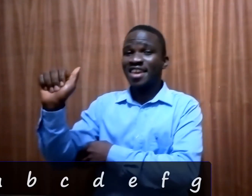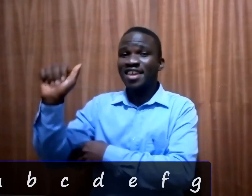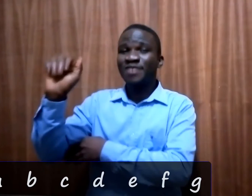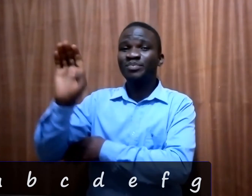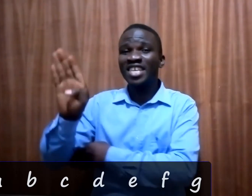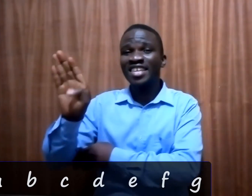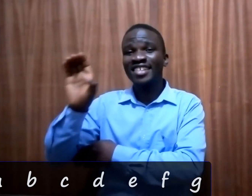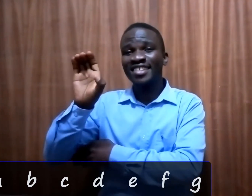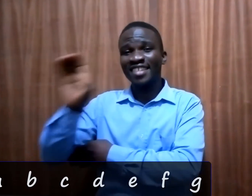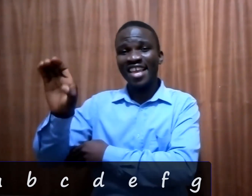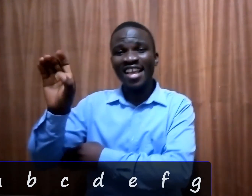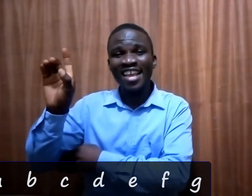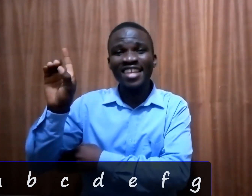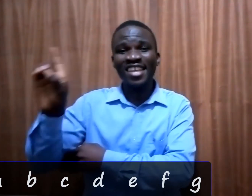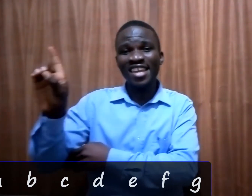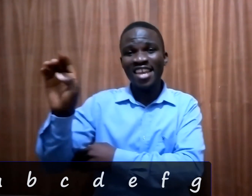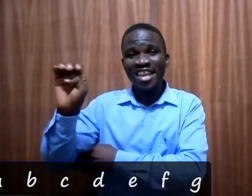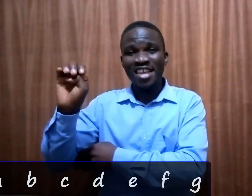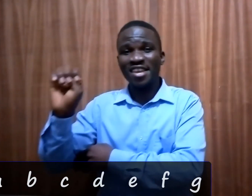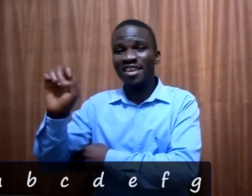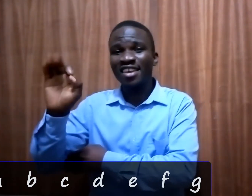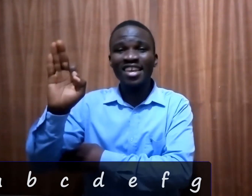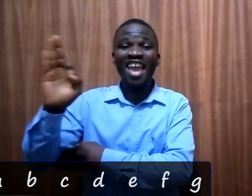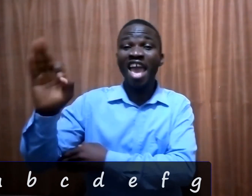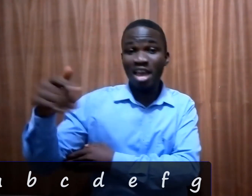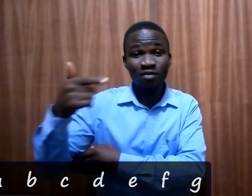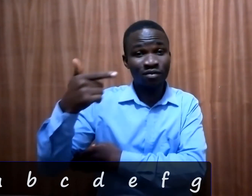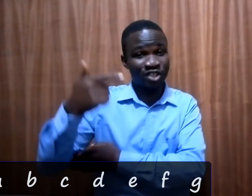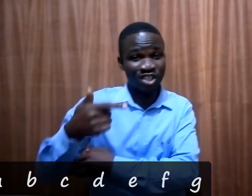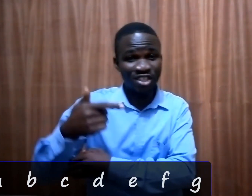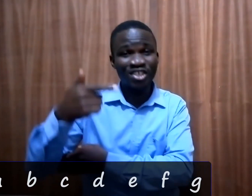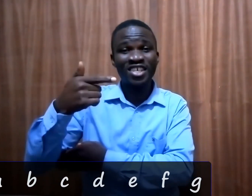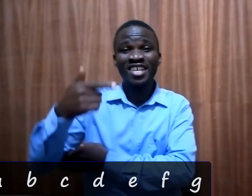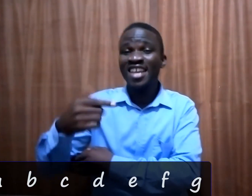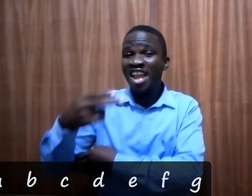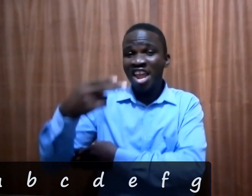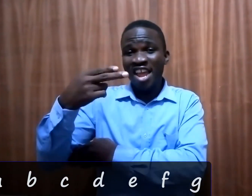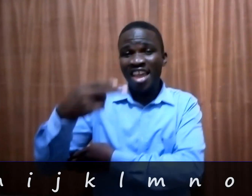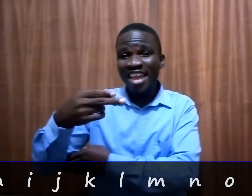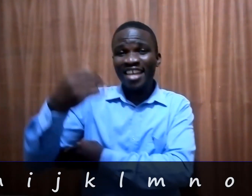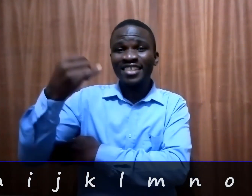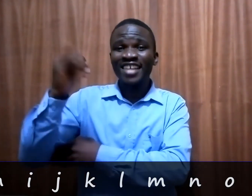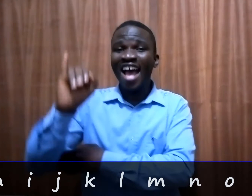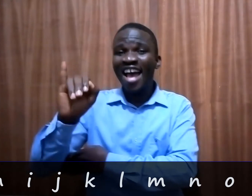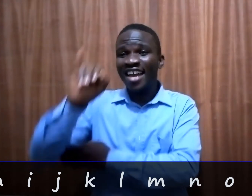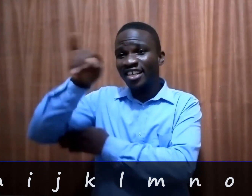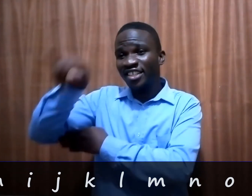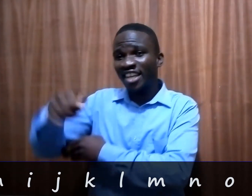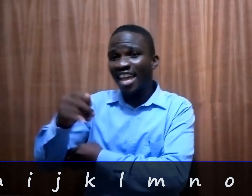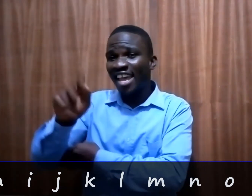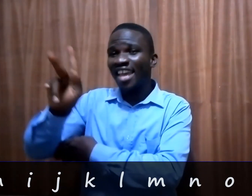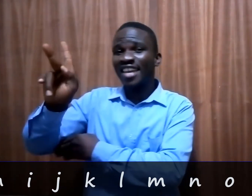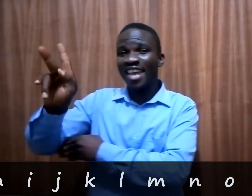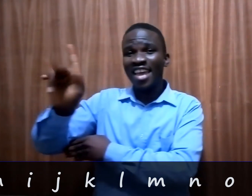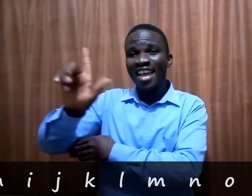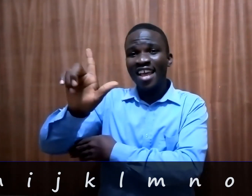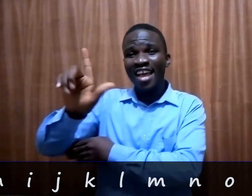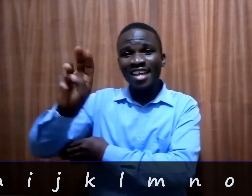A, B, C, D, E, F, G, H, I, J, K, L,